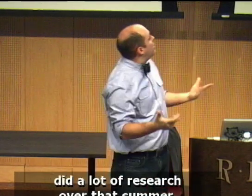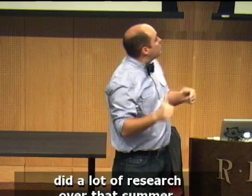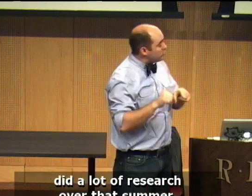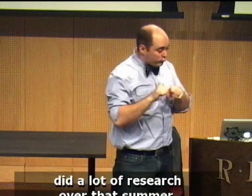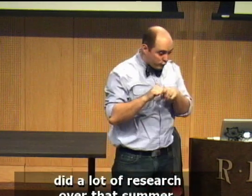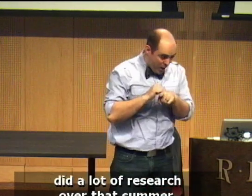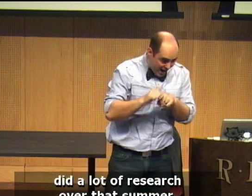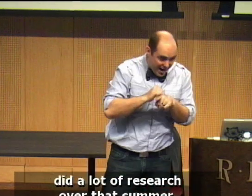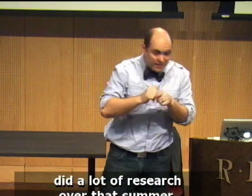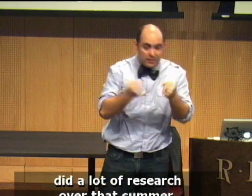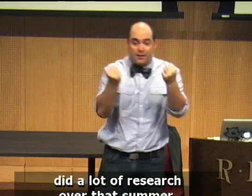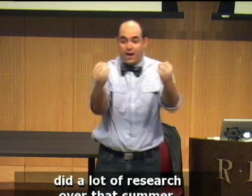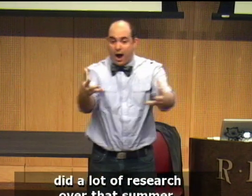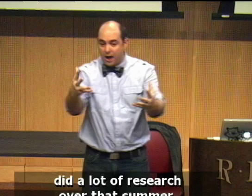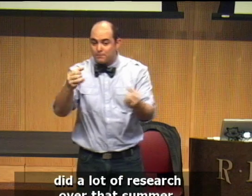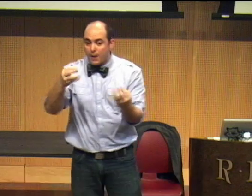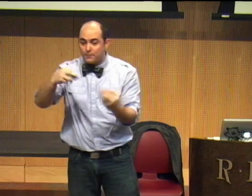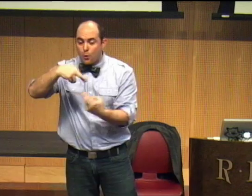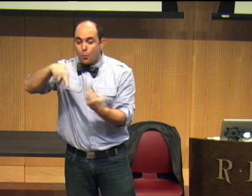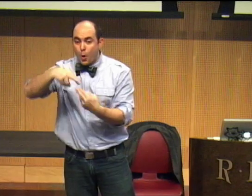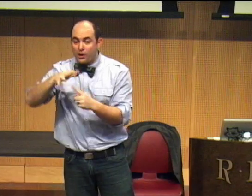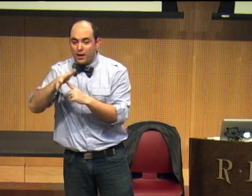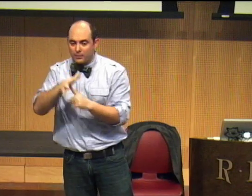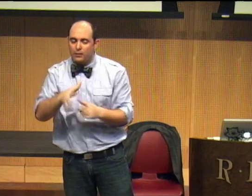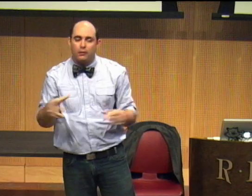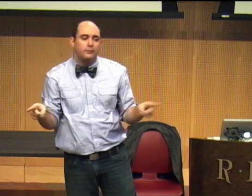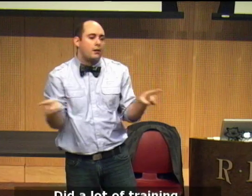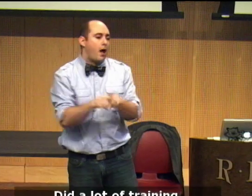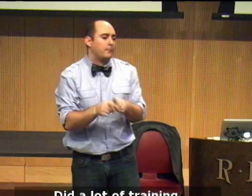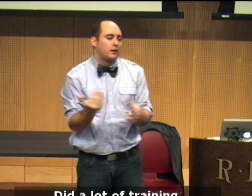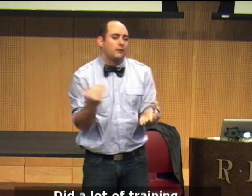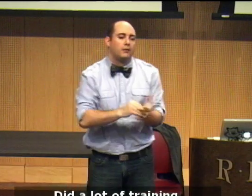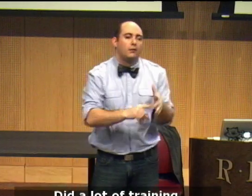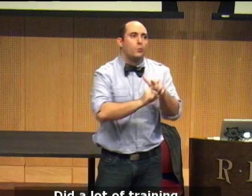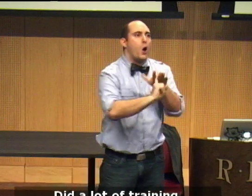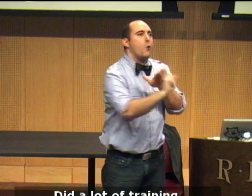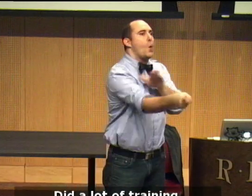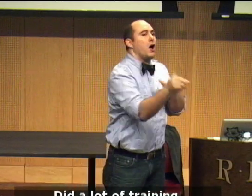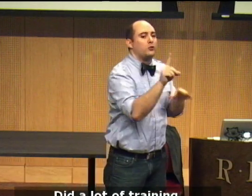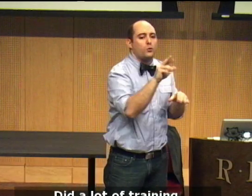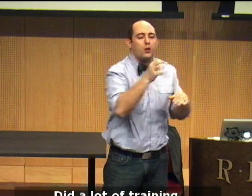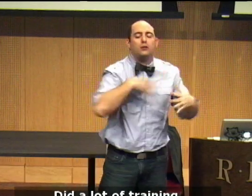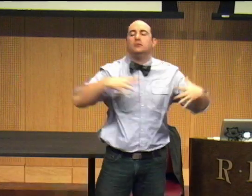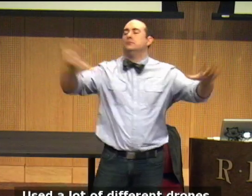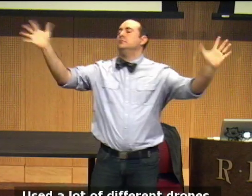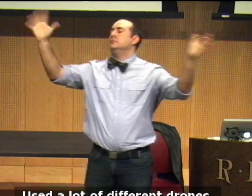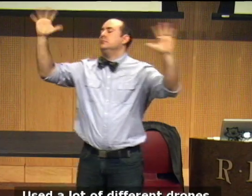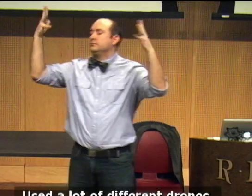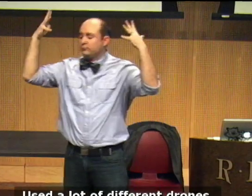research over that summer, did a lot of training, used a lot of